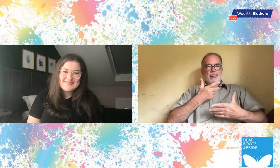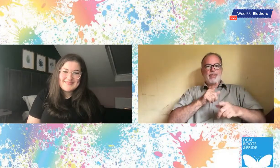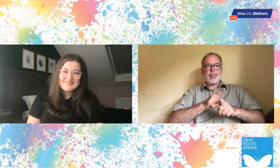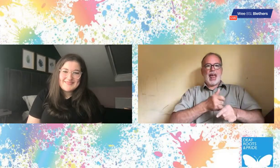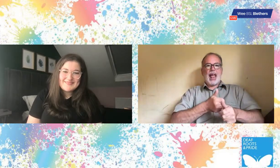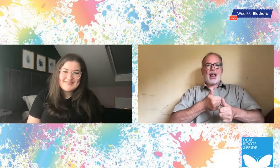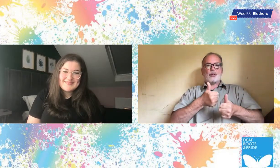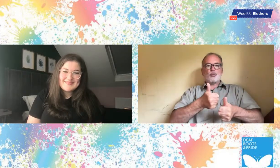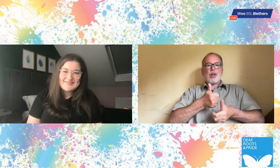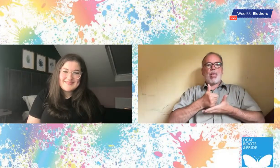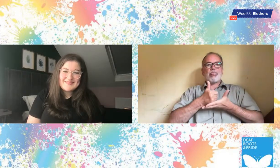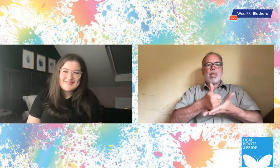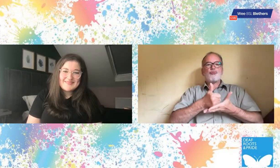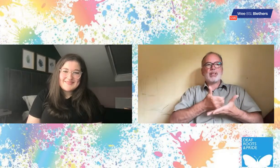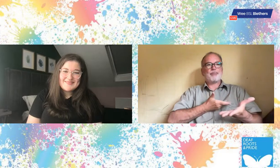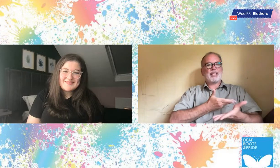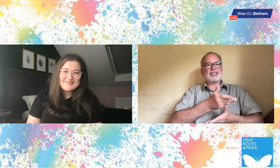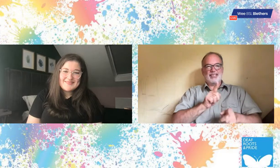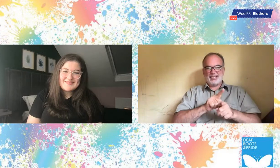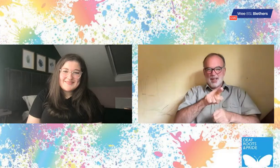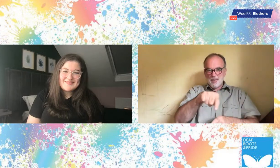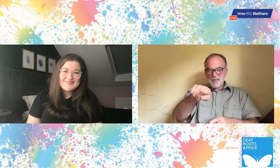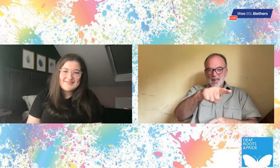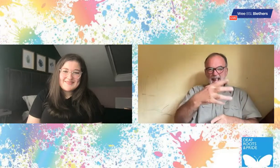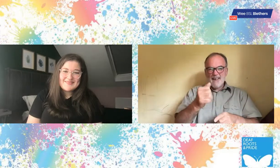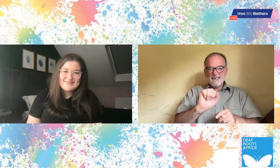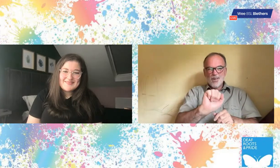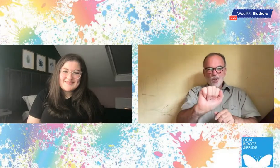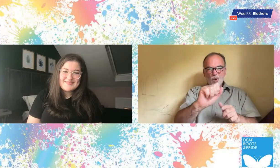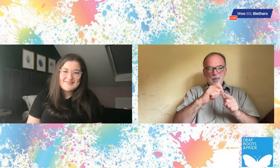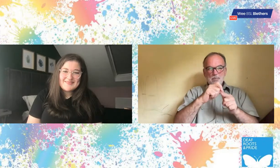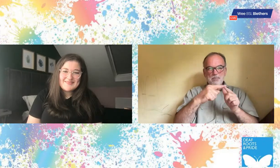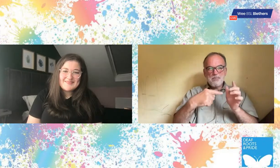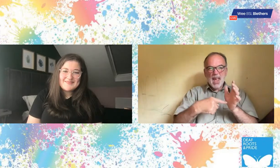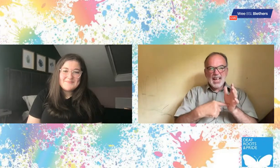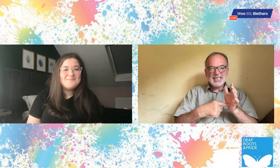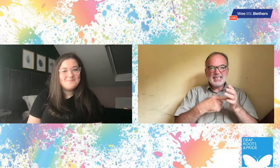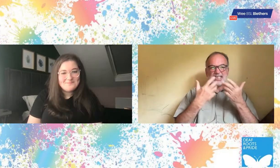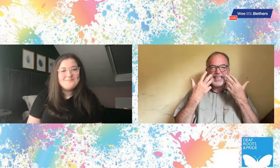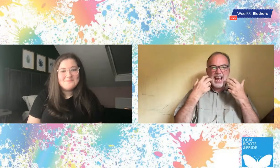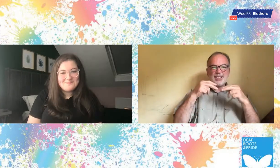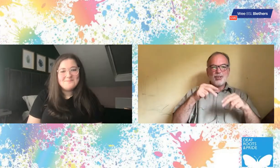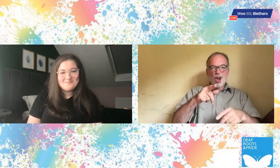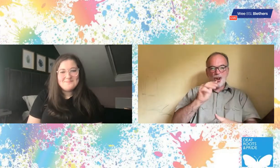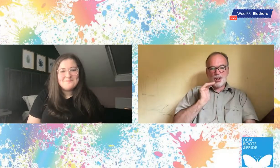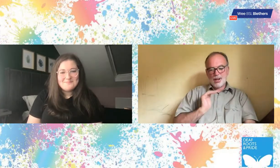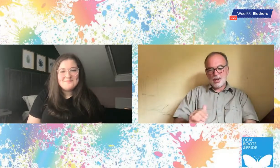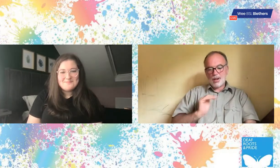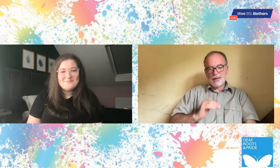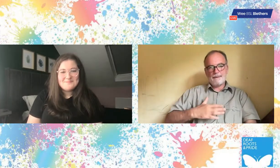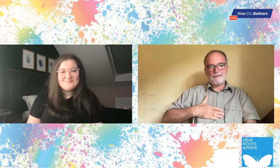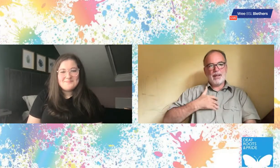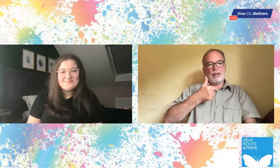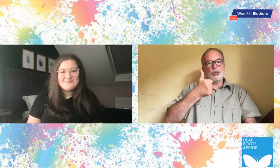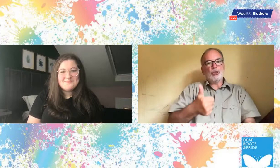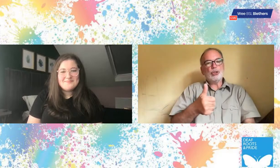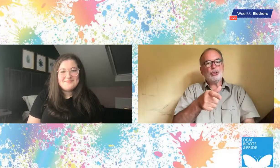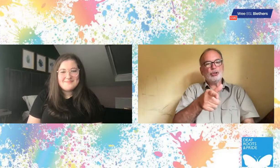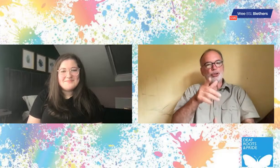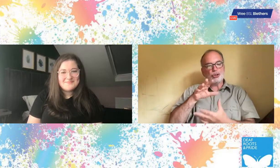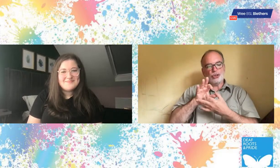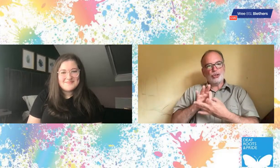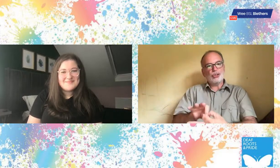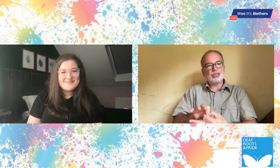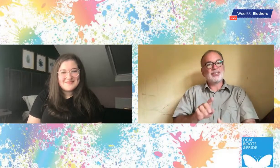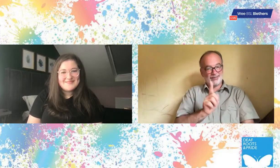our environment. They felt very safe and comfortable in the forest. It was very therapeutic. I'm sure you have your own pets